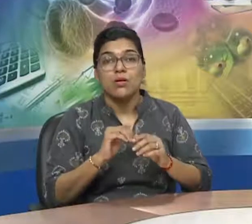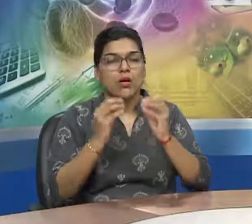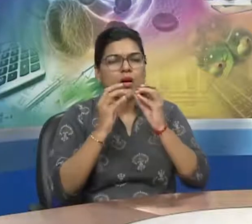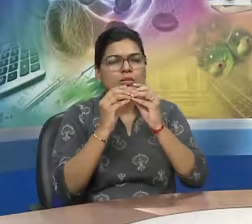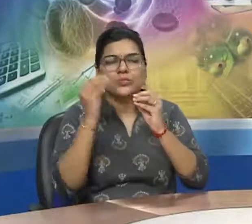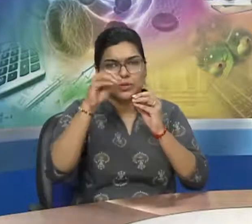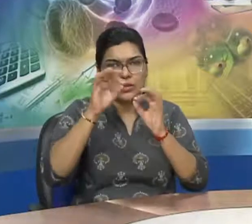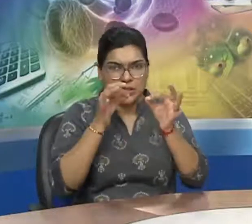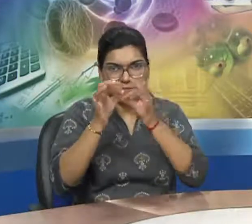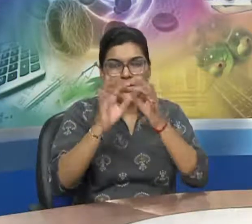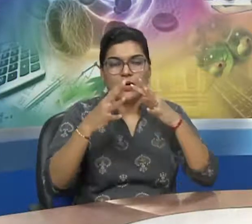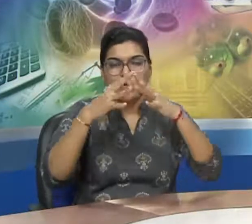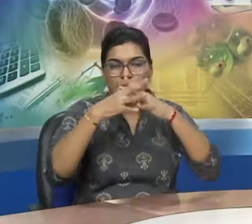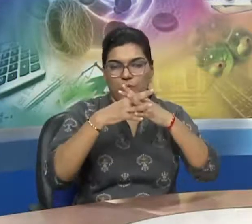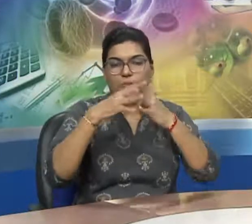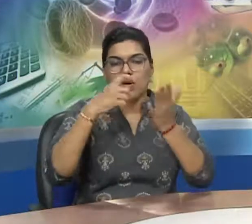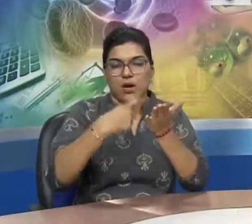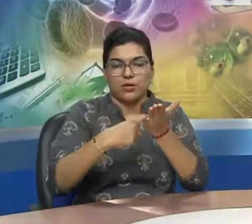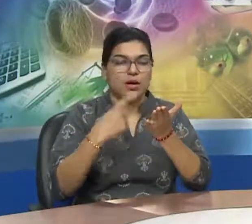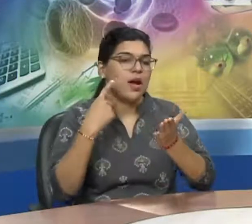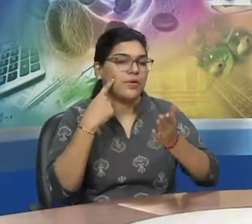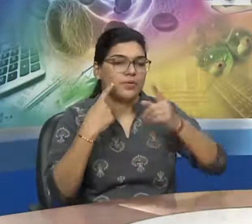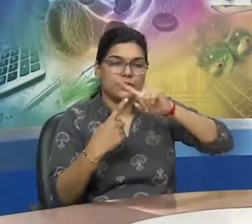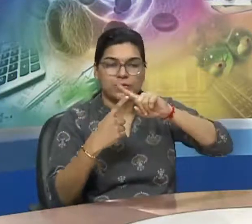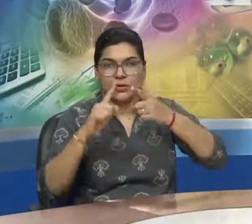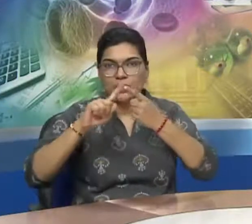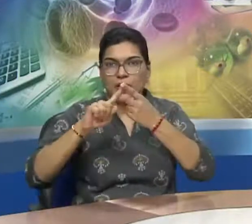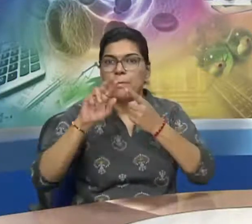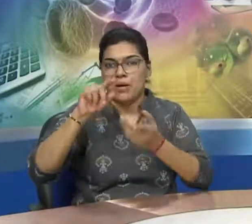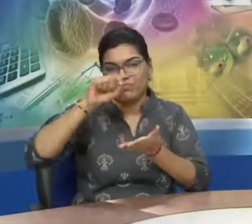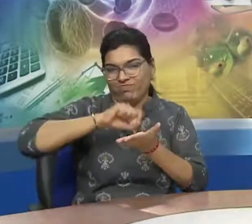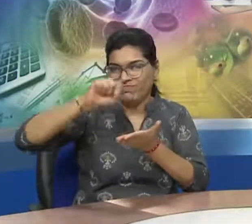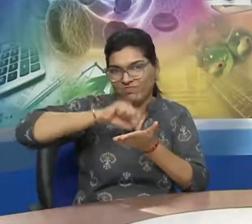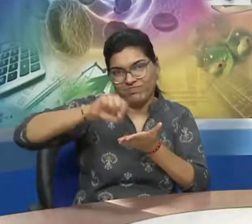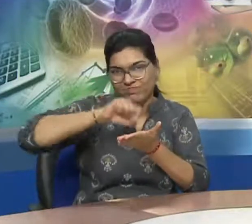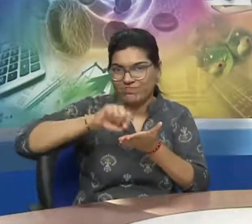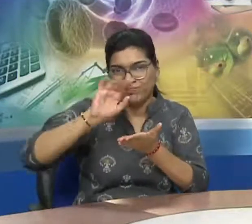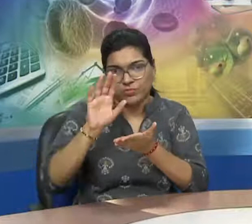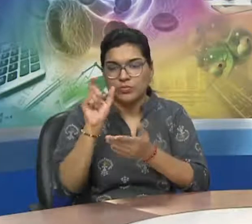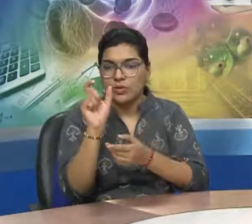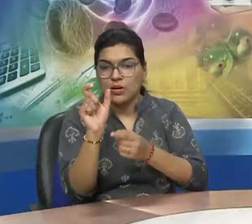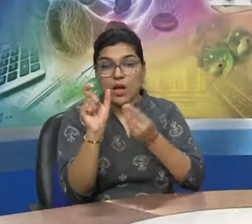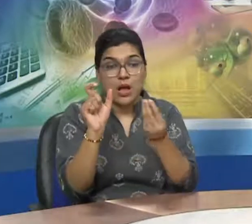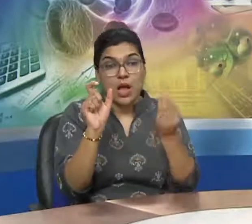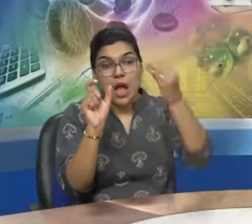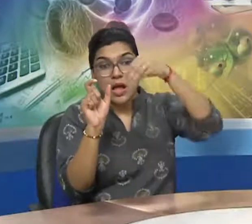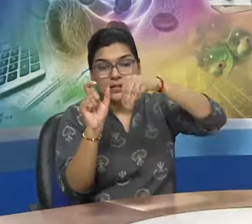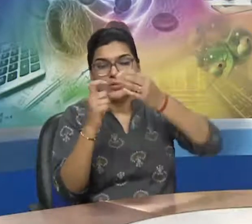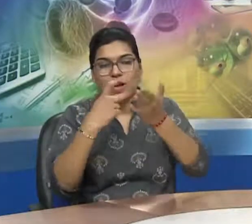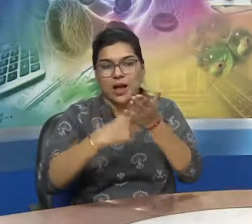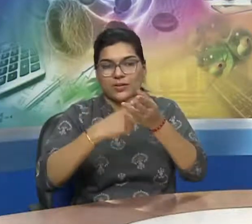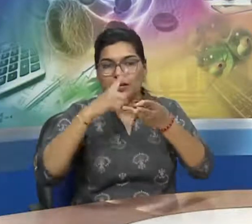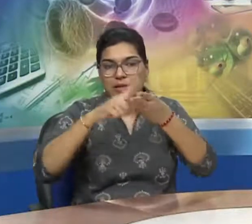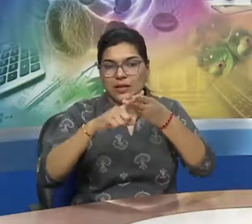and we can easily understand all these words by looking at the example. In this, all the prefix are in red